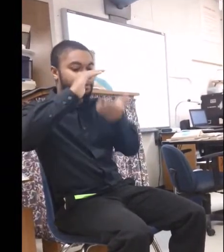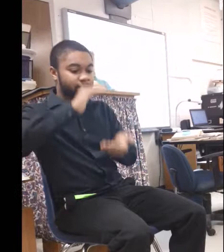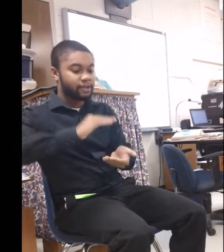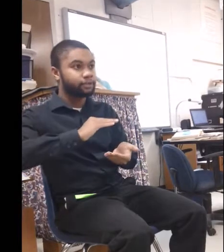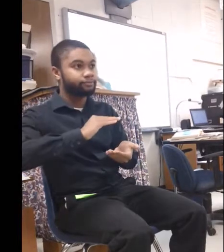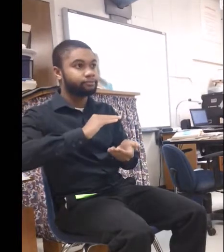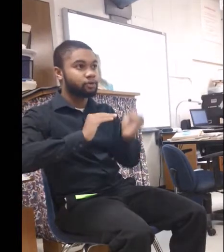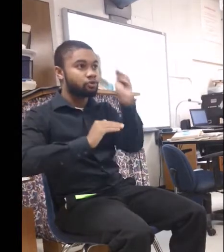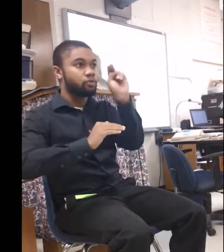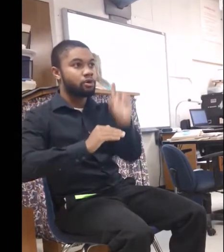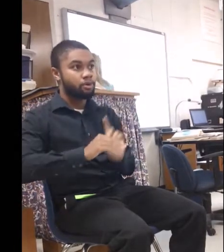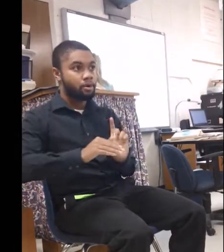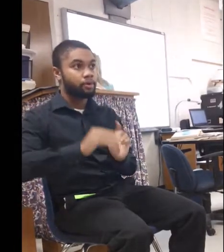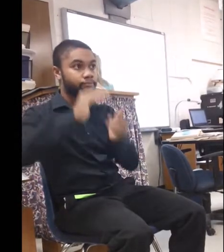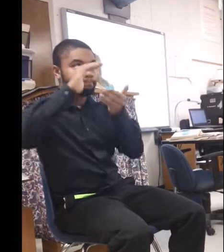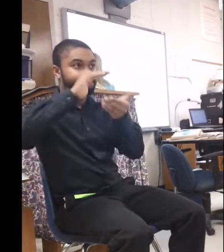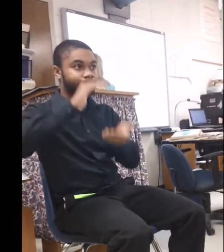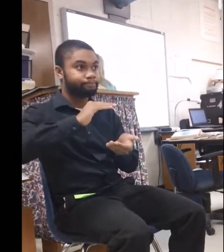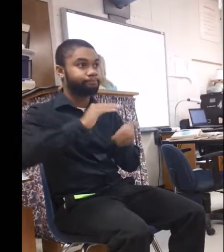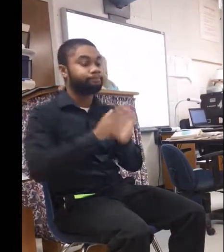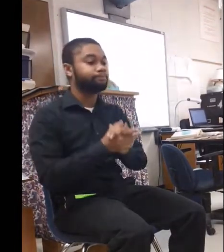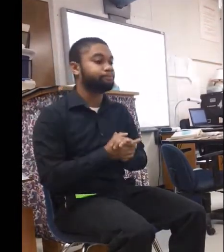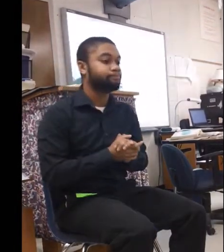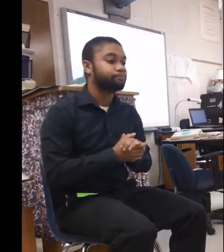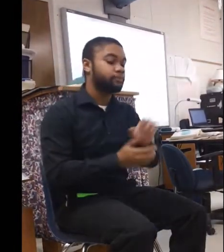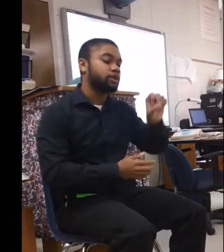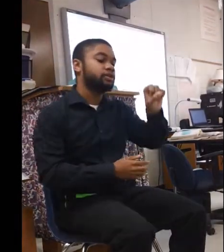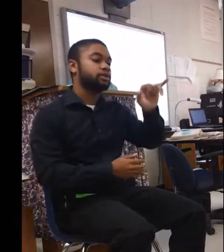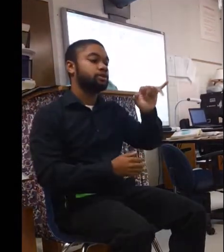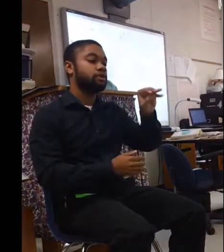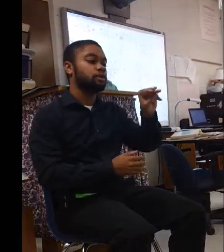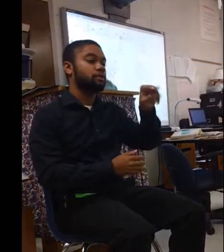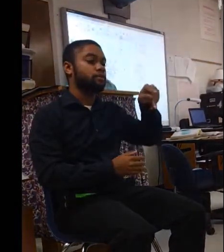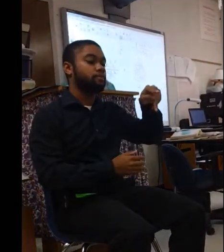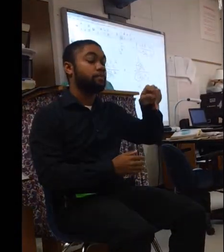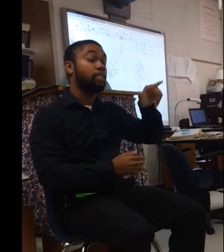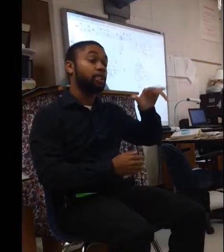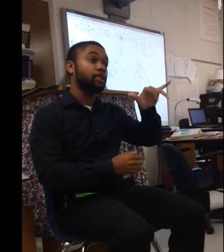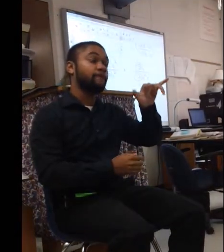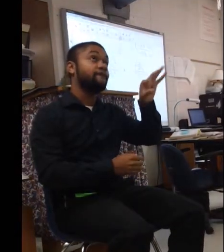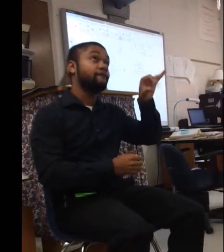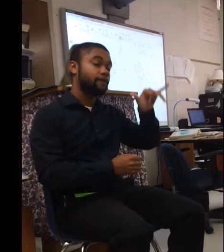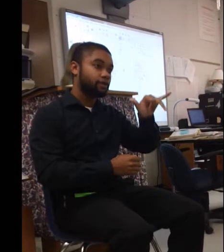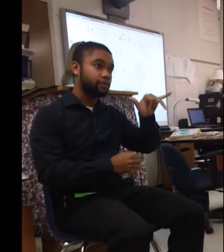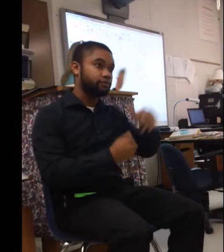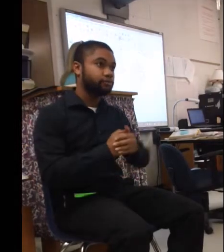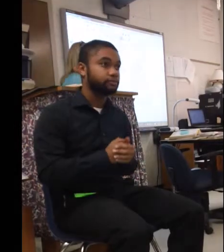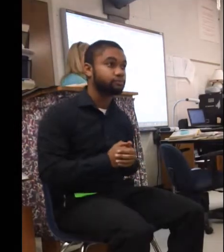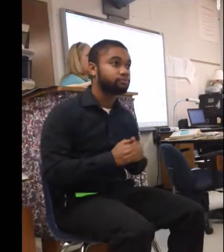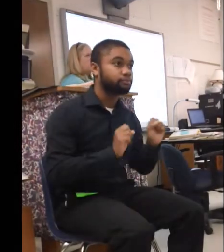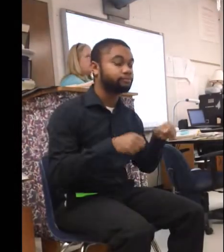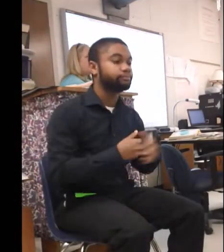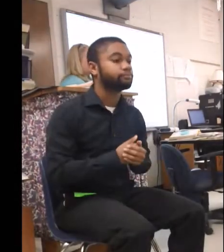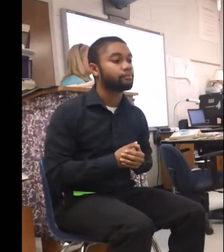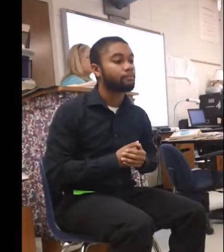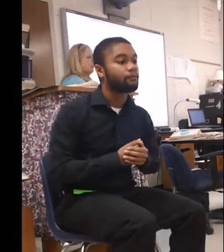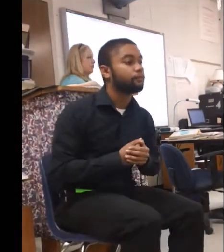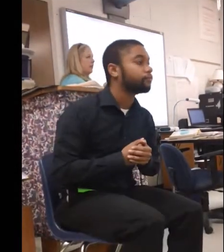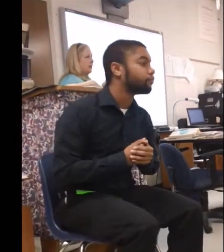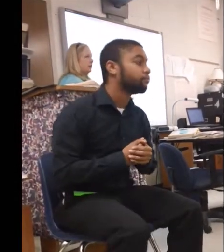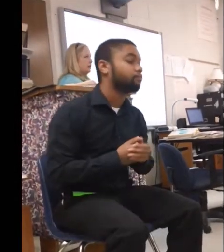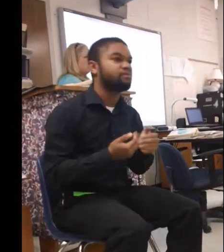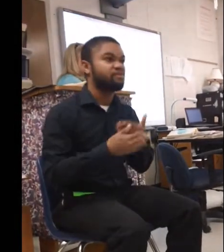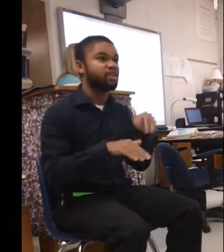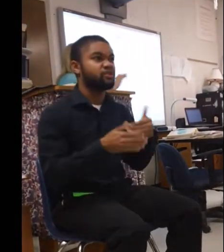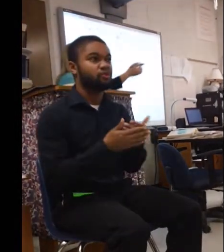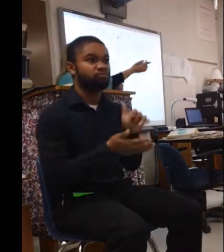numerator times your numerator with your coefficients, you can. And the denominator times denominator is 10. Okay, that's all we can do with that. We can't simplify